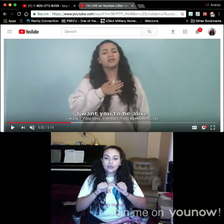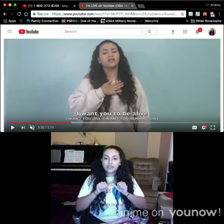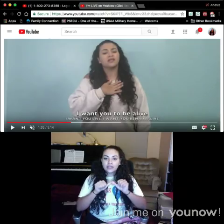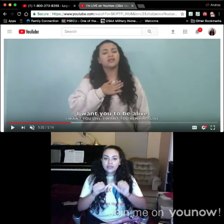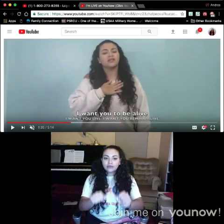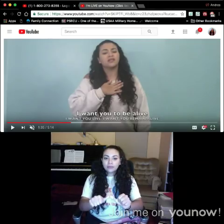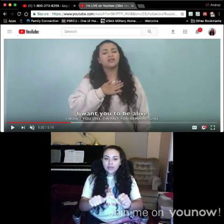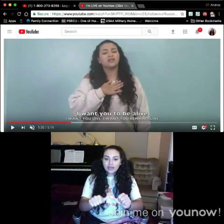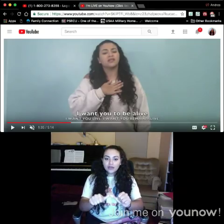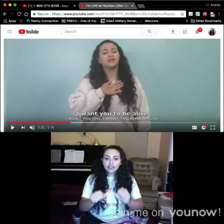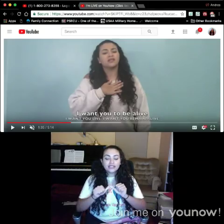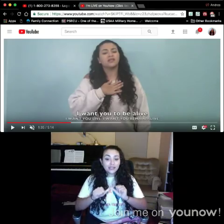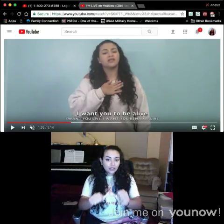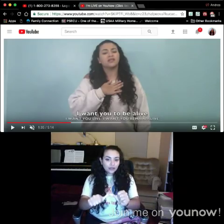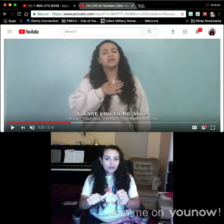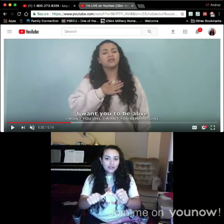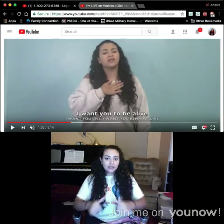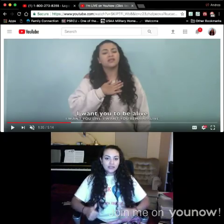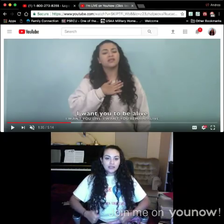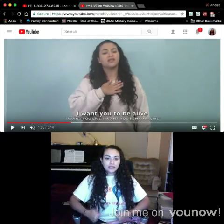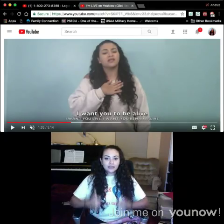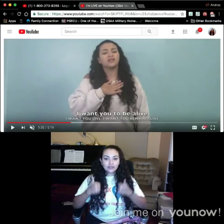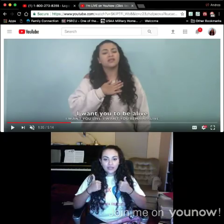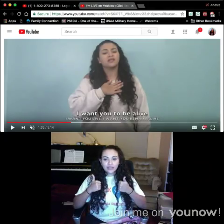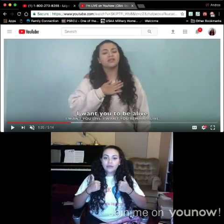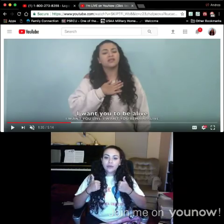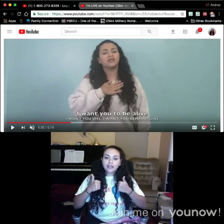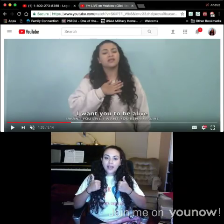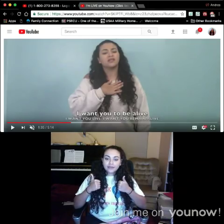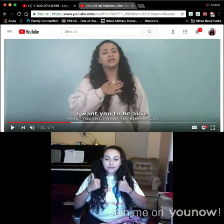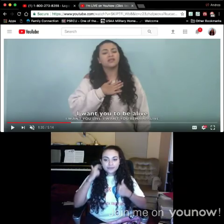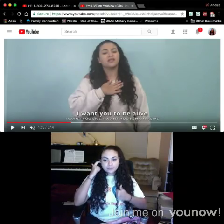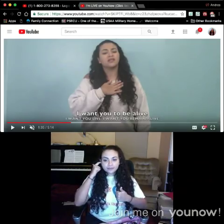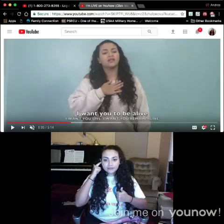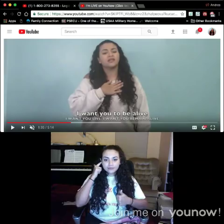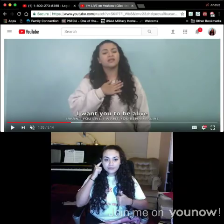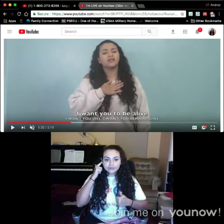to remain or continue to live or be alive.